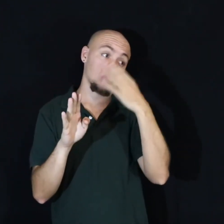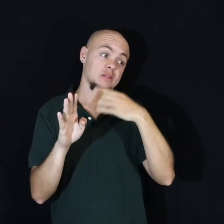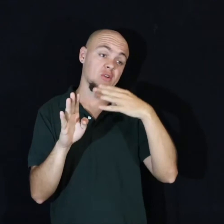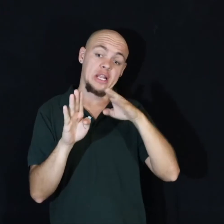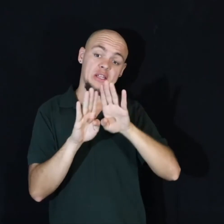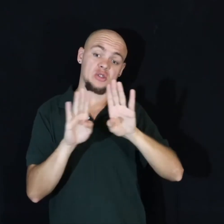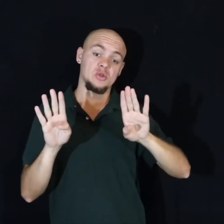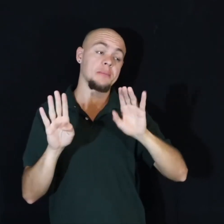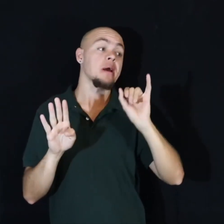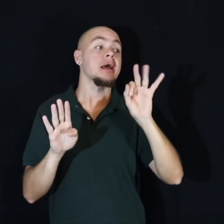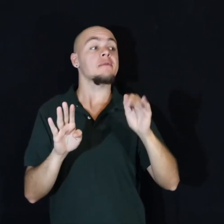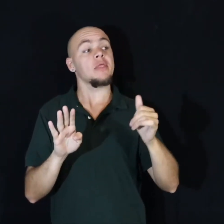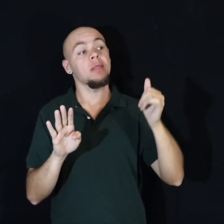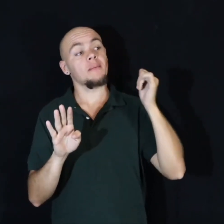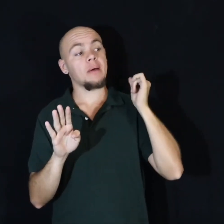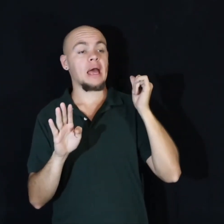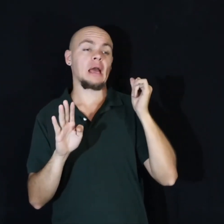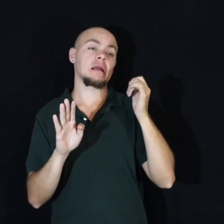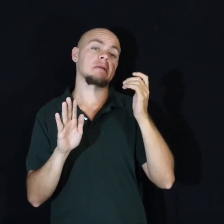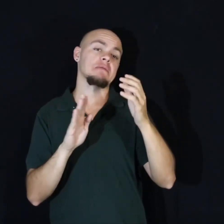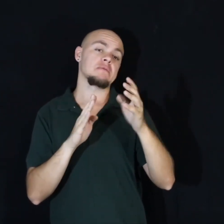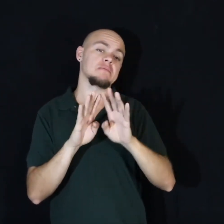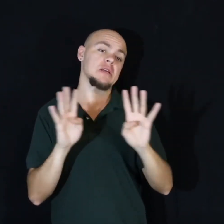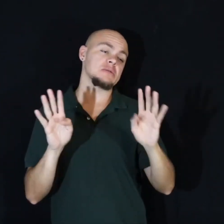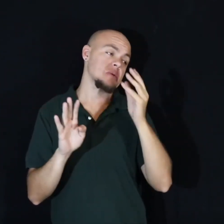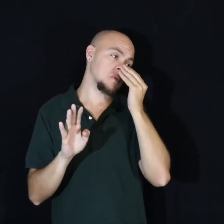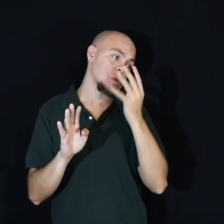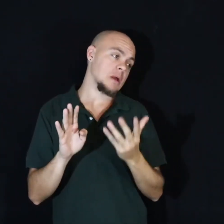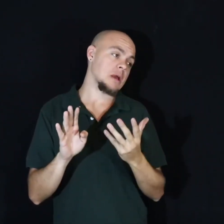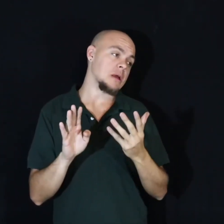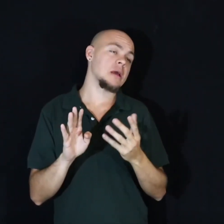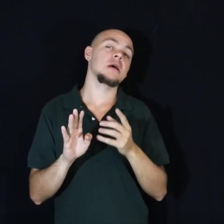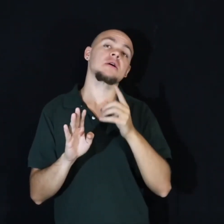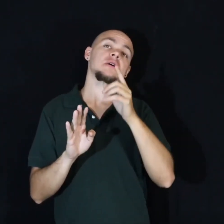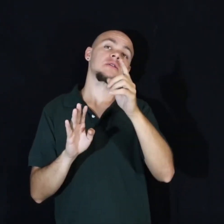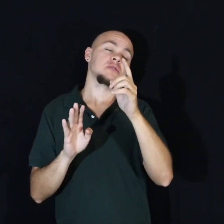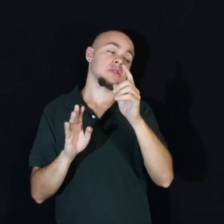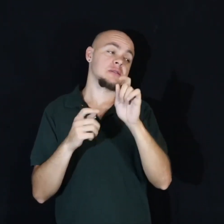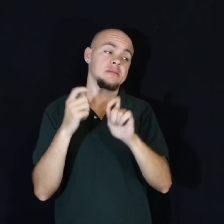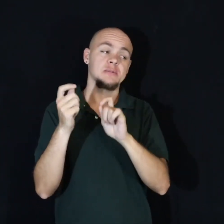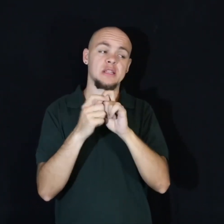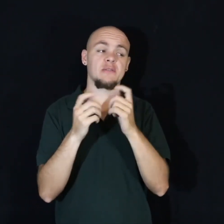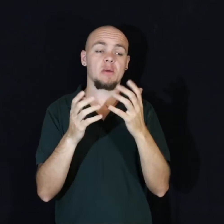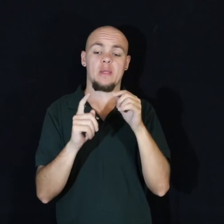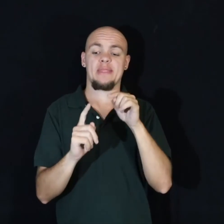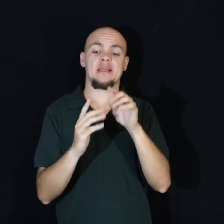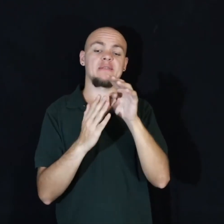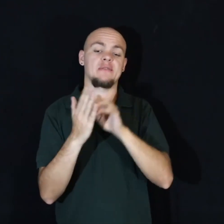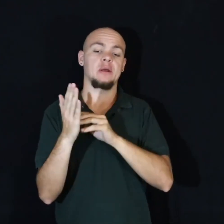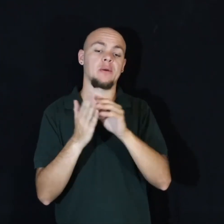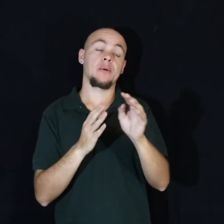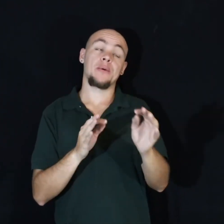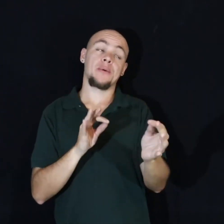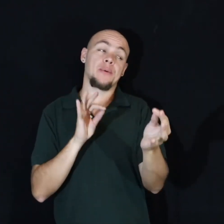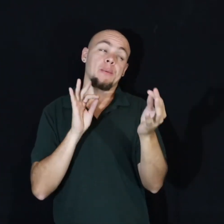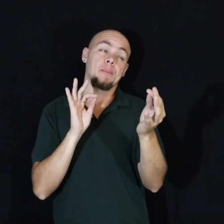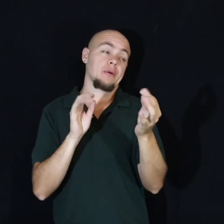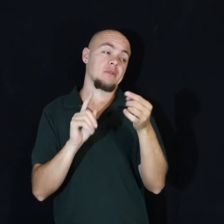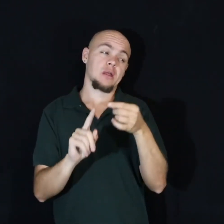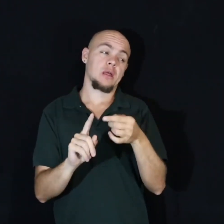it was the back fence I wouldn't mind, and she wouldn't. Yes, she's awful particular about this fence. It's got to be done very careful. I reckon there ain't one